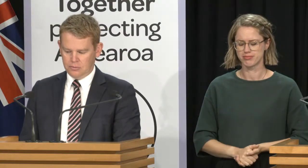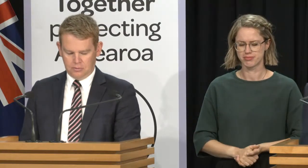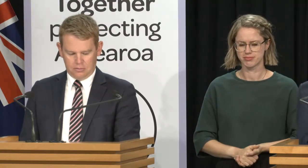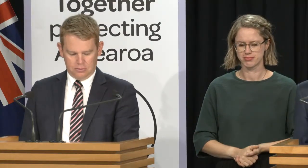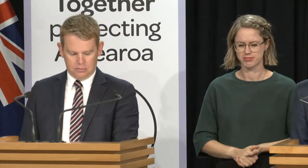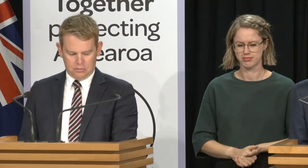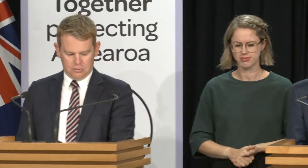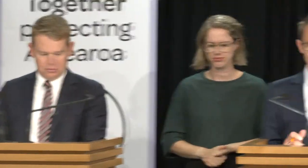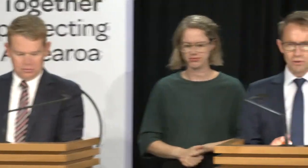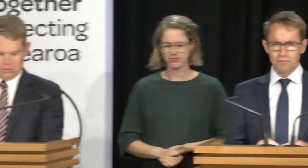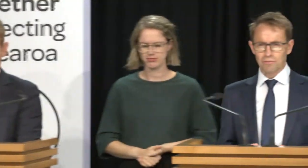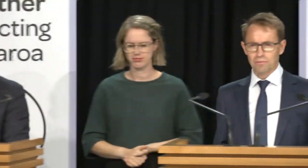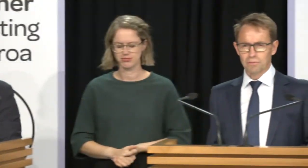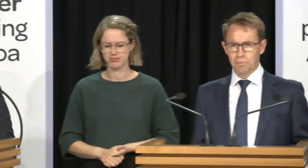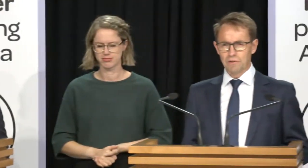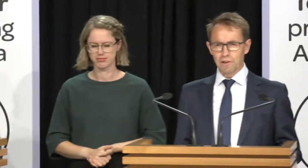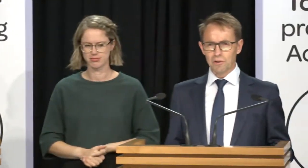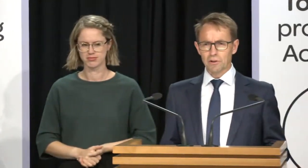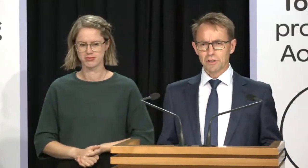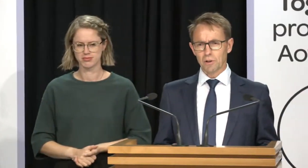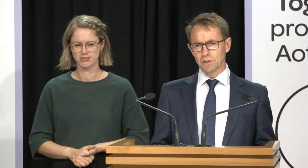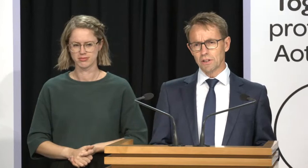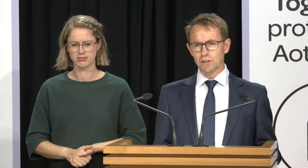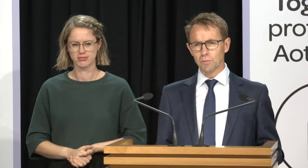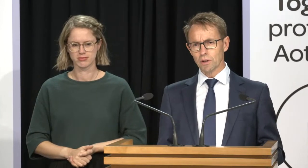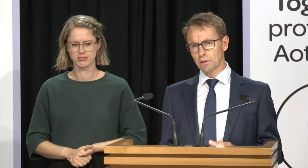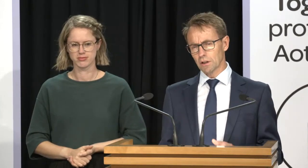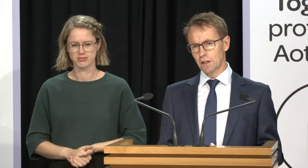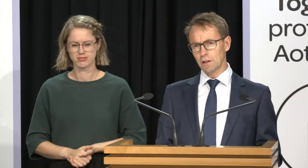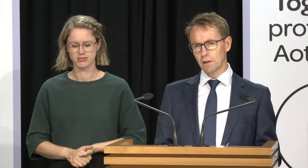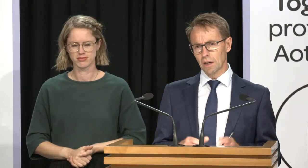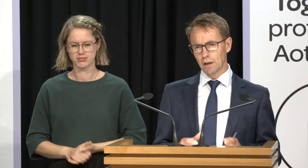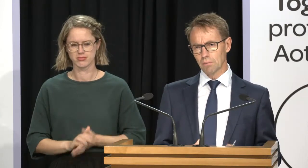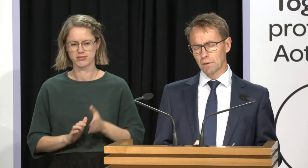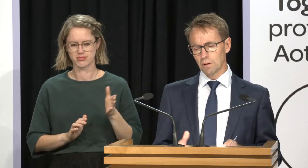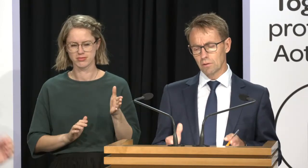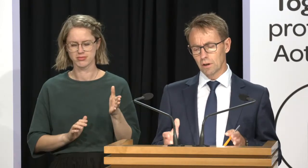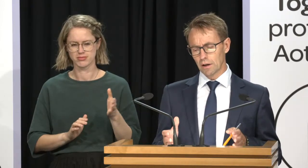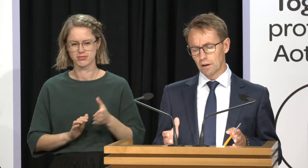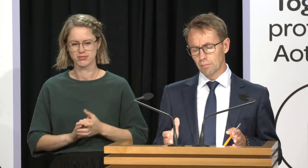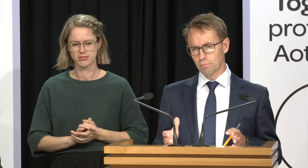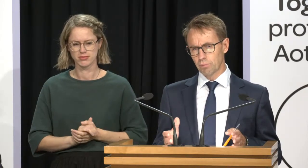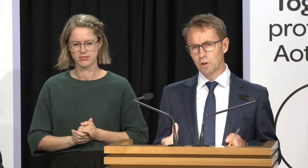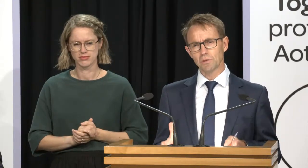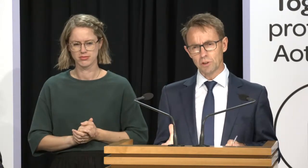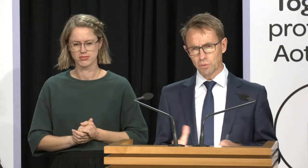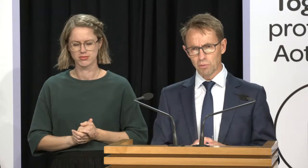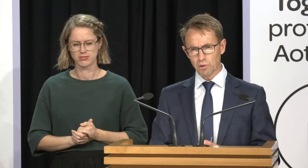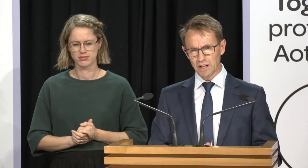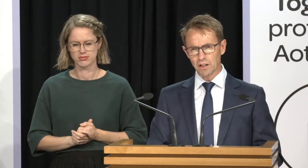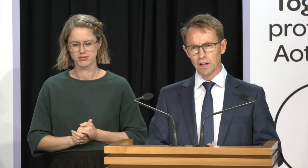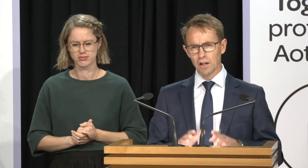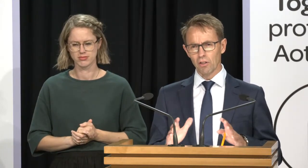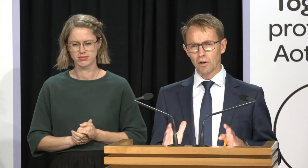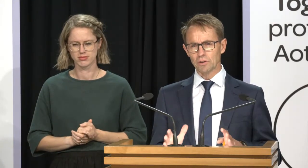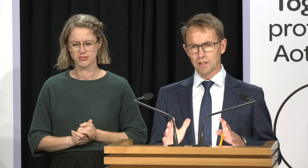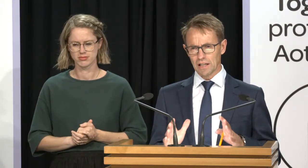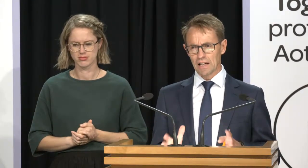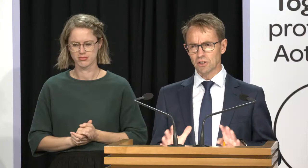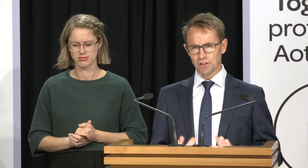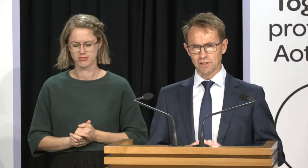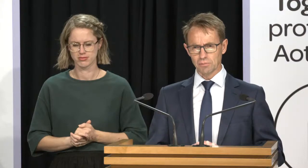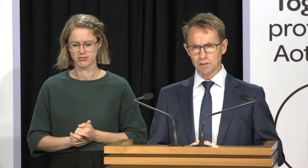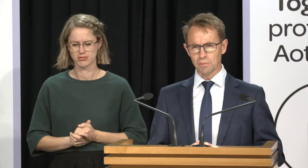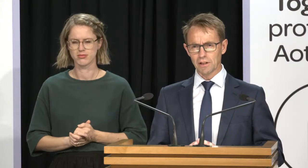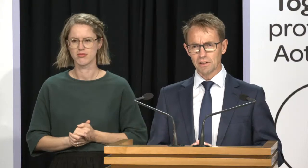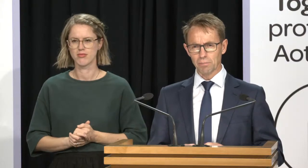I can just sort of briefly rehearse what I said this morning. The key point at which we will need those